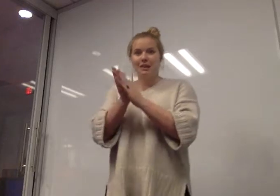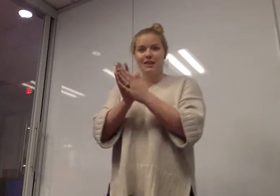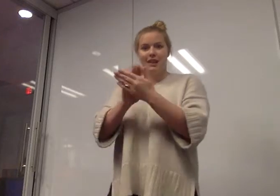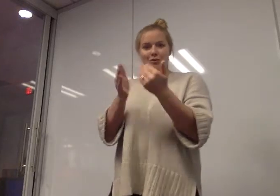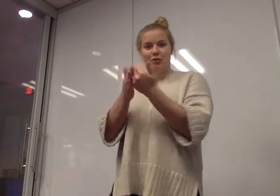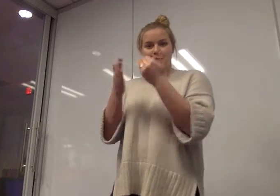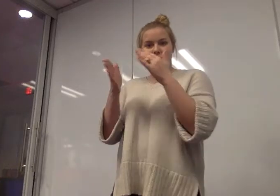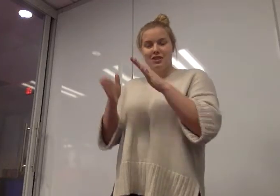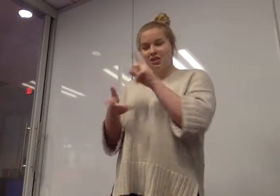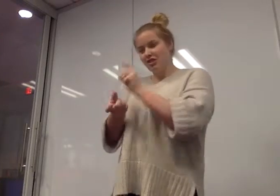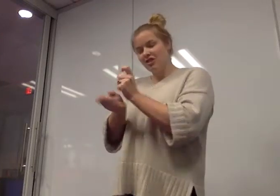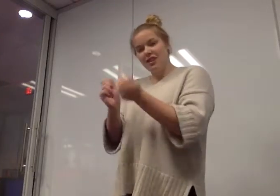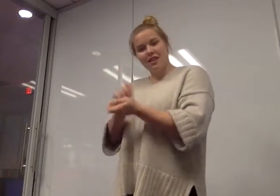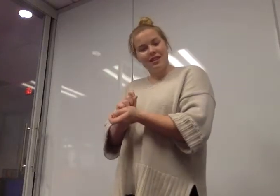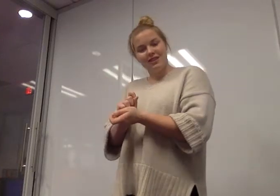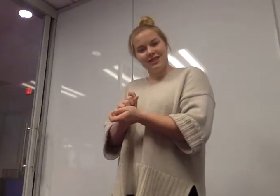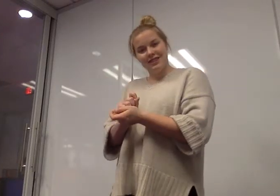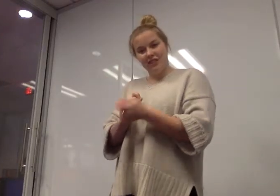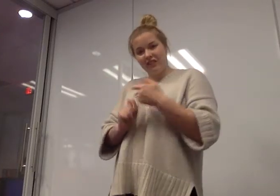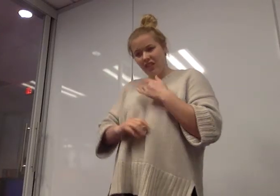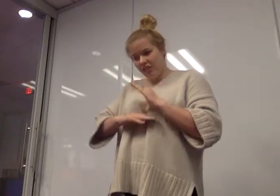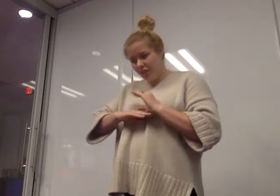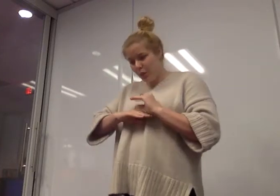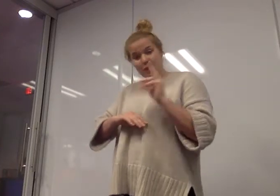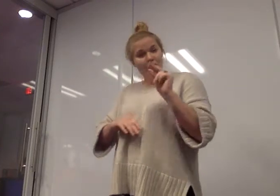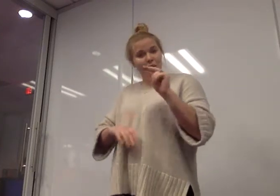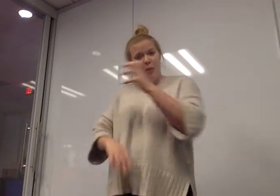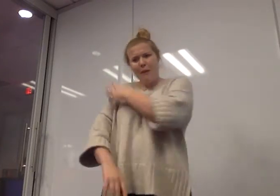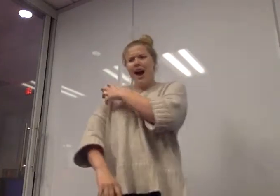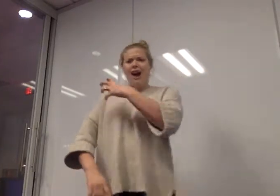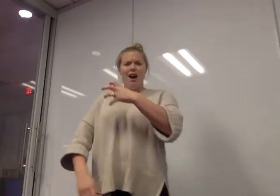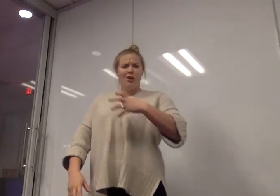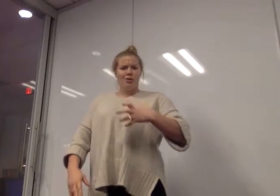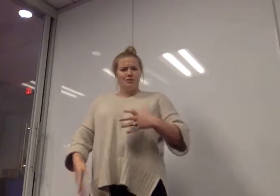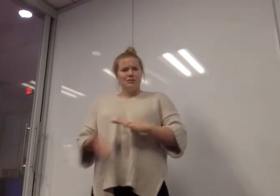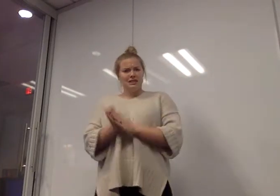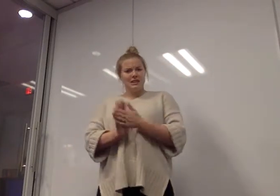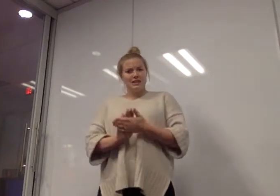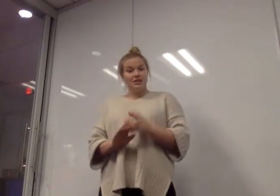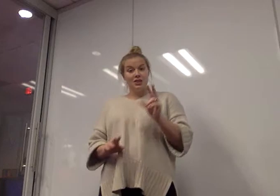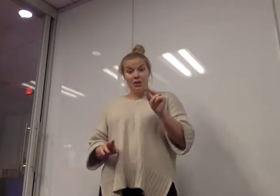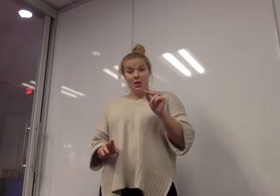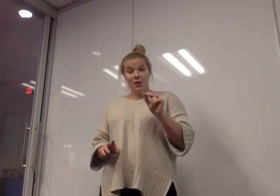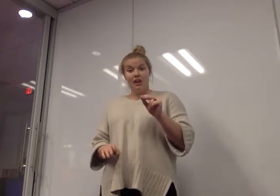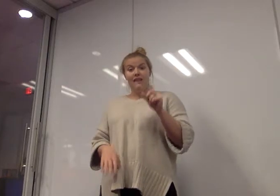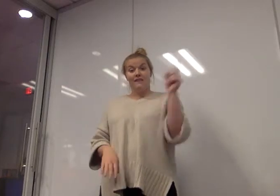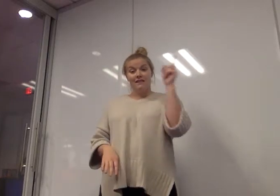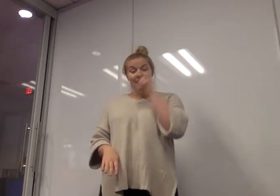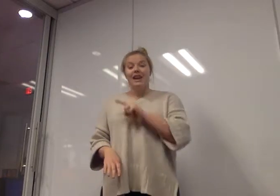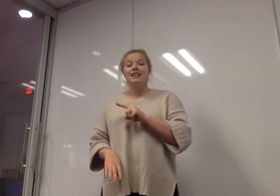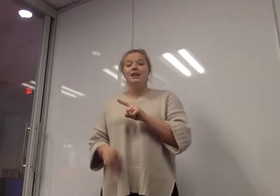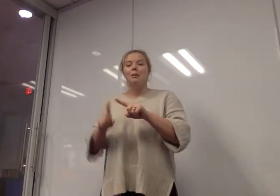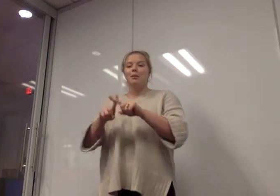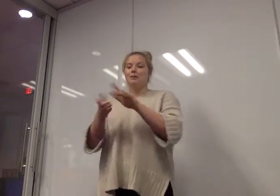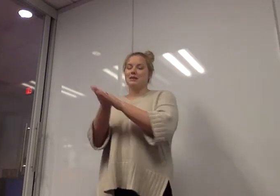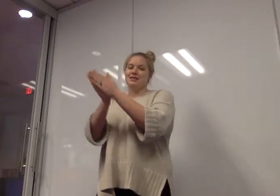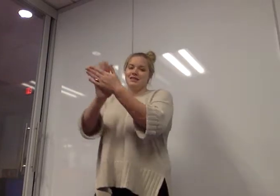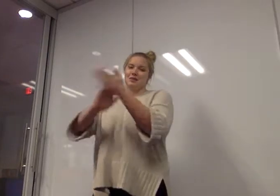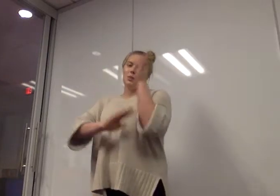changed. And so I want to say to you, don't fake it till you make it. fake it till you become it. You know, it's